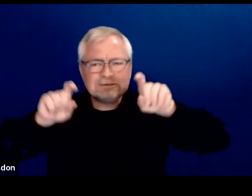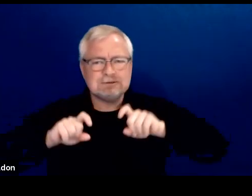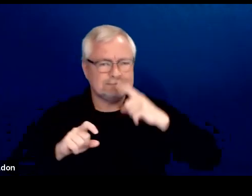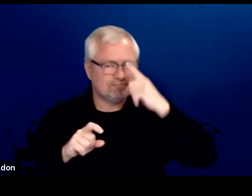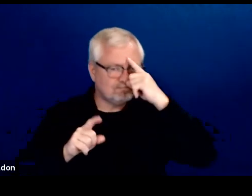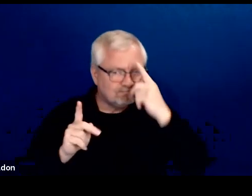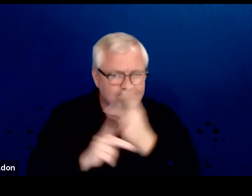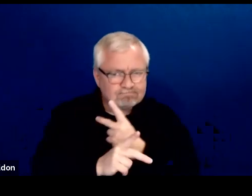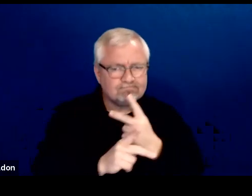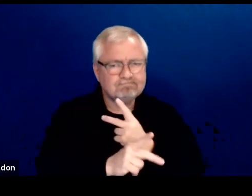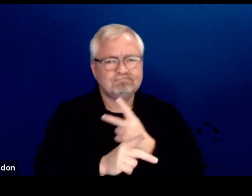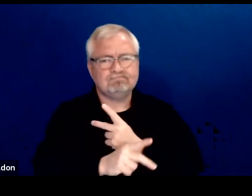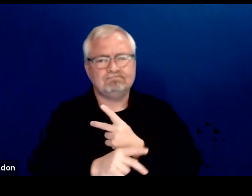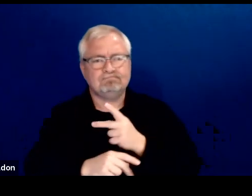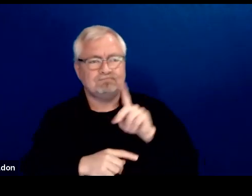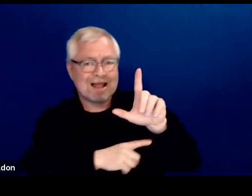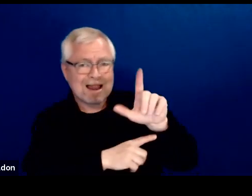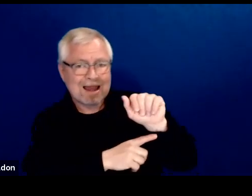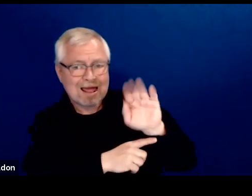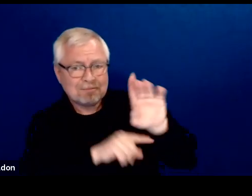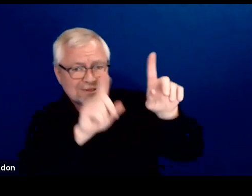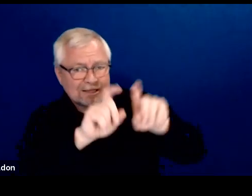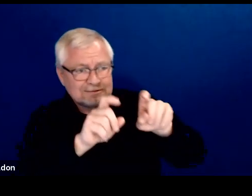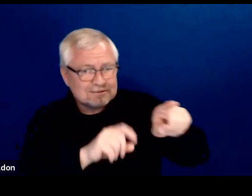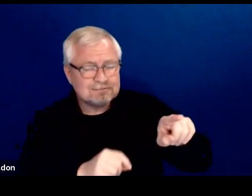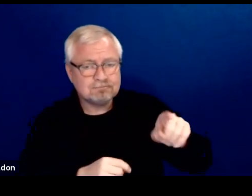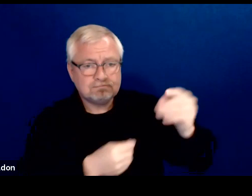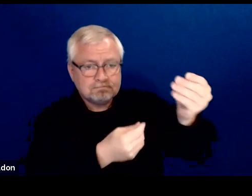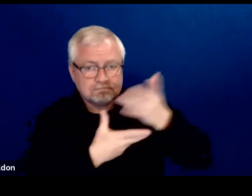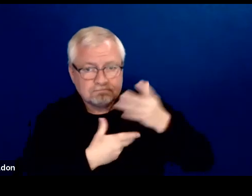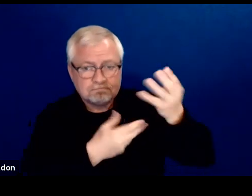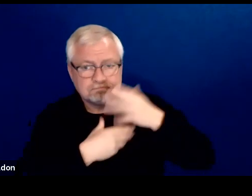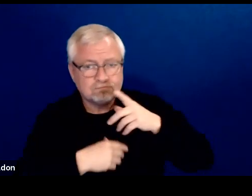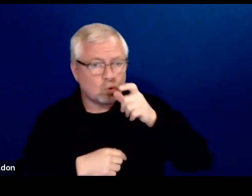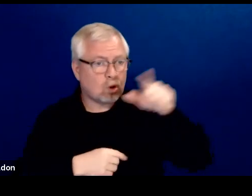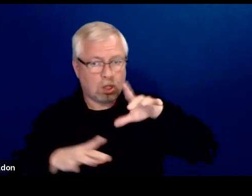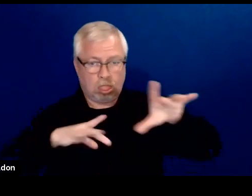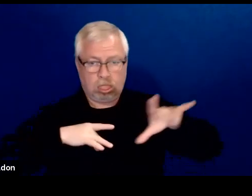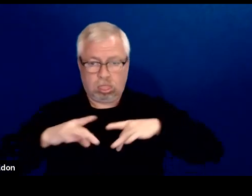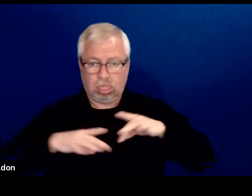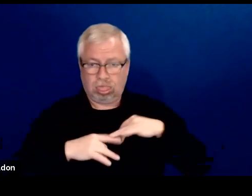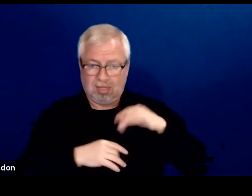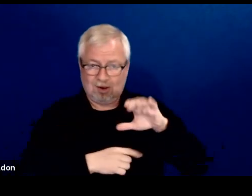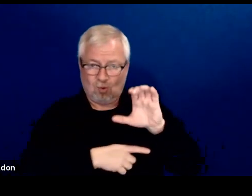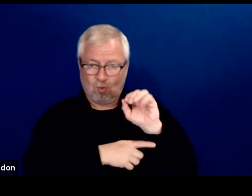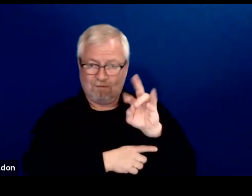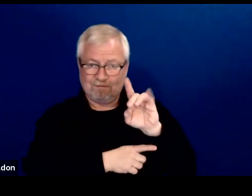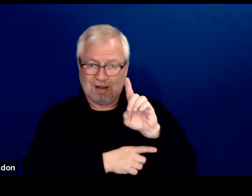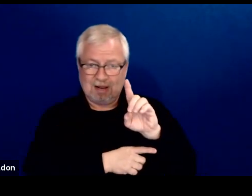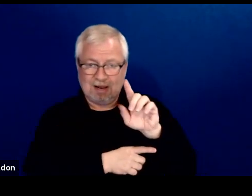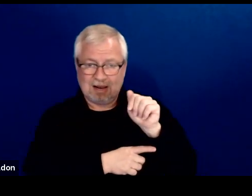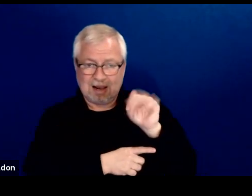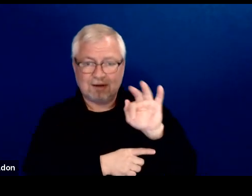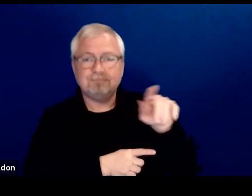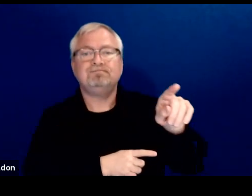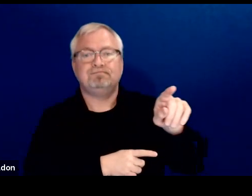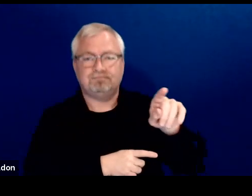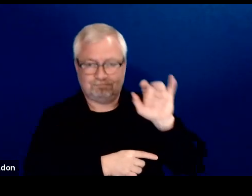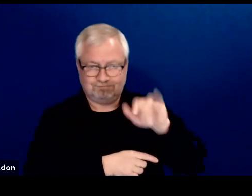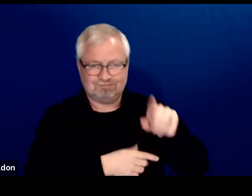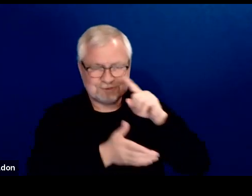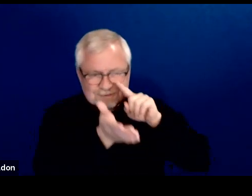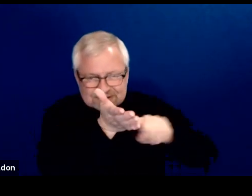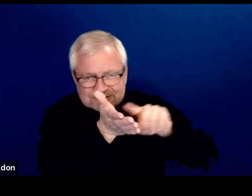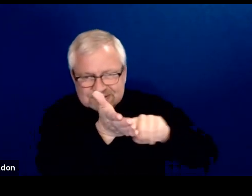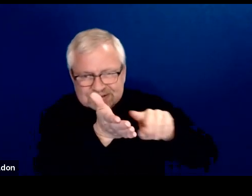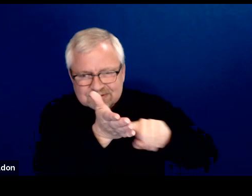know whether someone is currently infected with COVID, which is so important to our epidemiologic work, our investigations, working